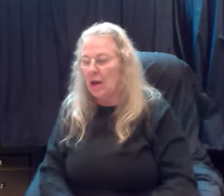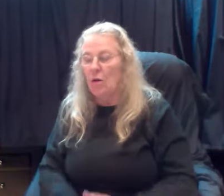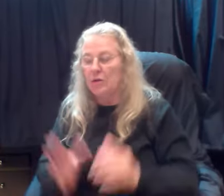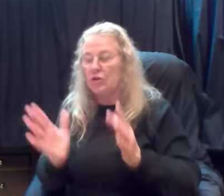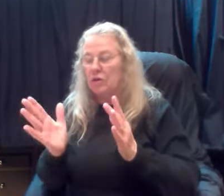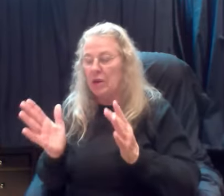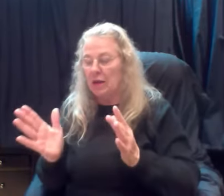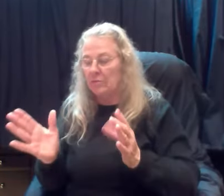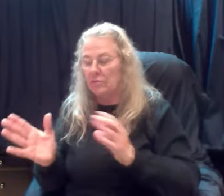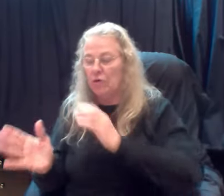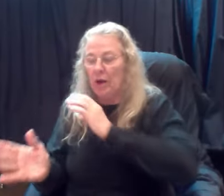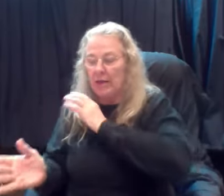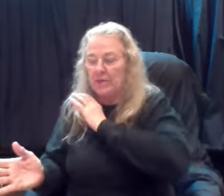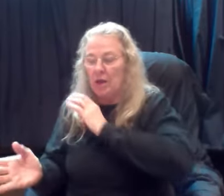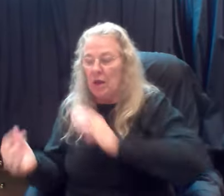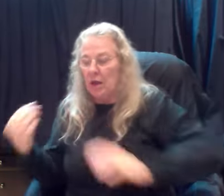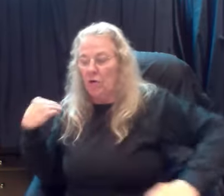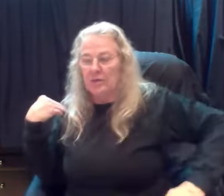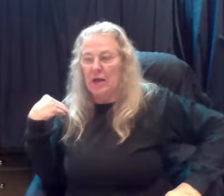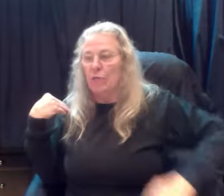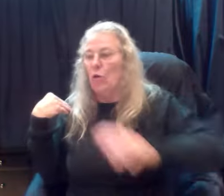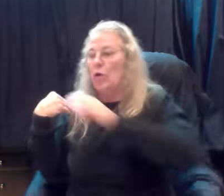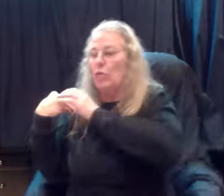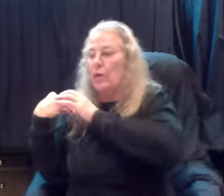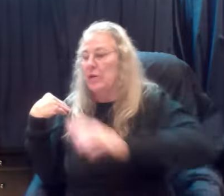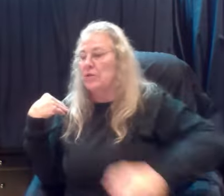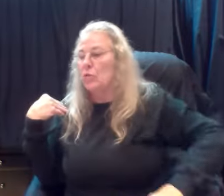And Christ across that royal ribbon as well.